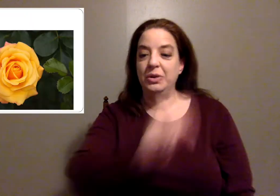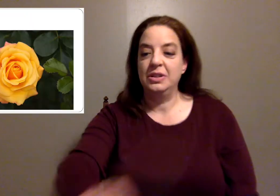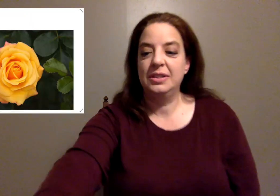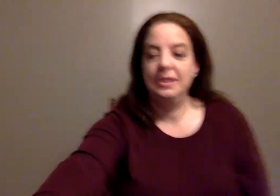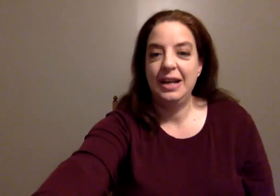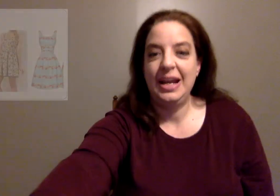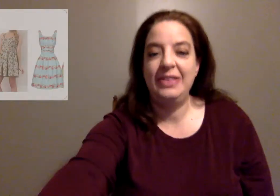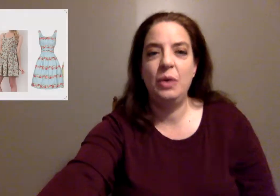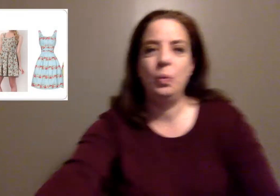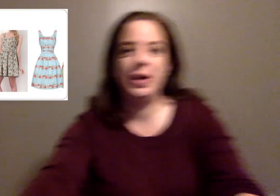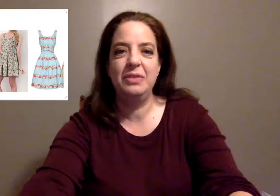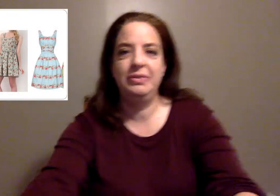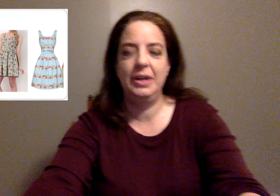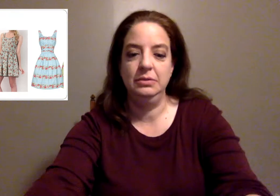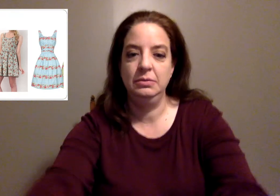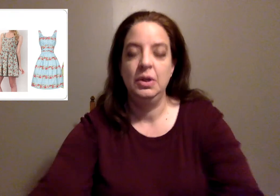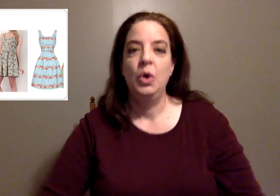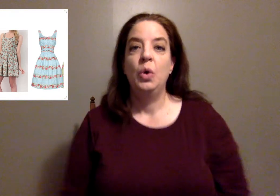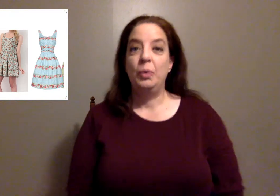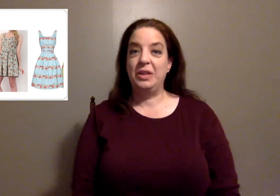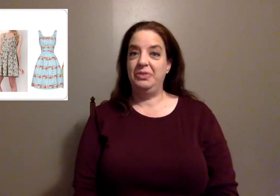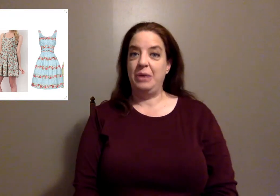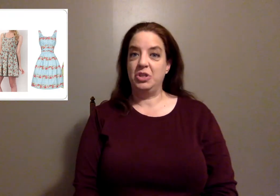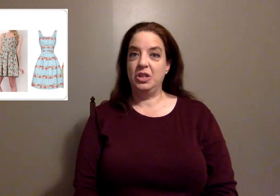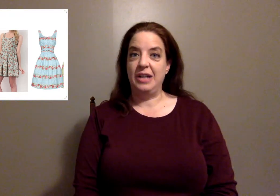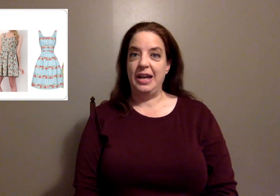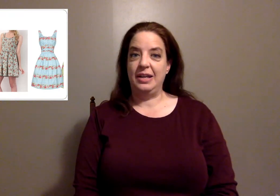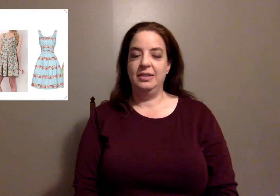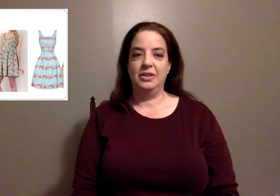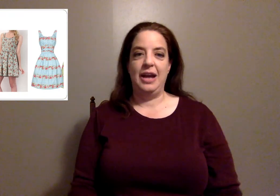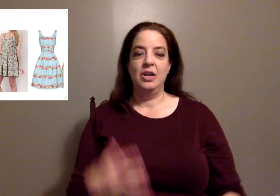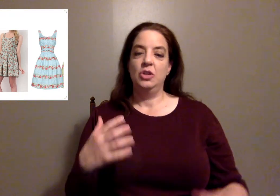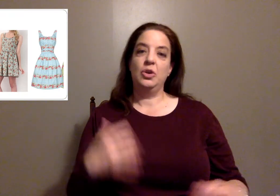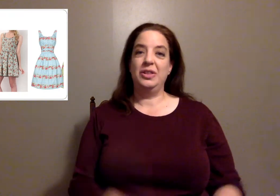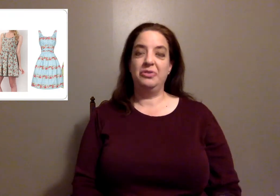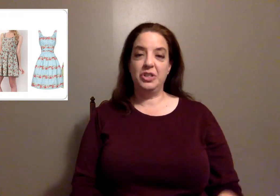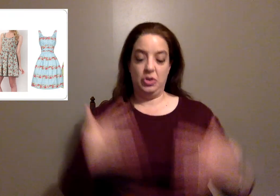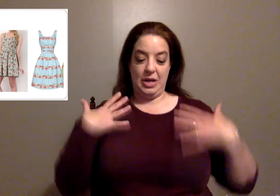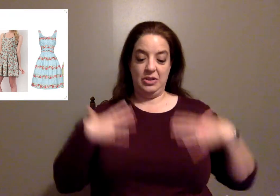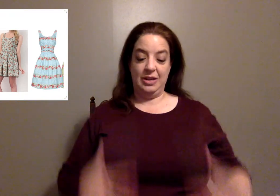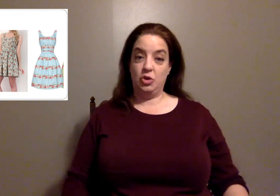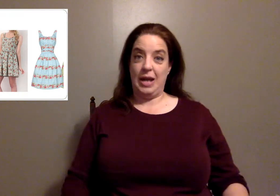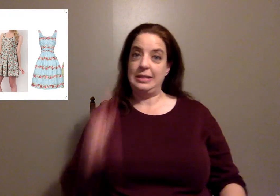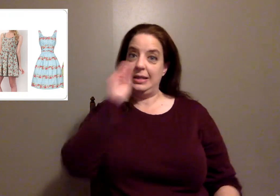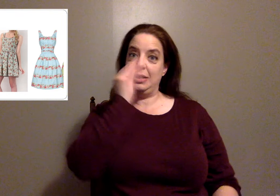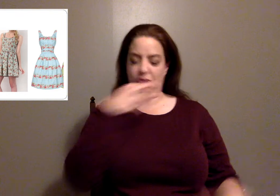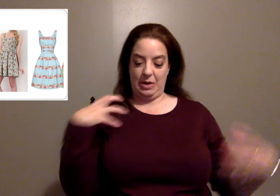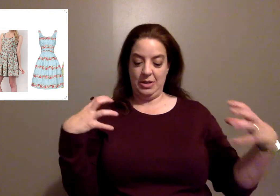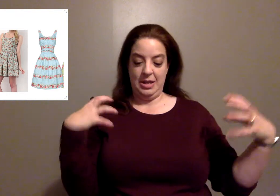Flowers. And then what do the flowers look like? Okay, so on the first dress, you got a dress, it has flowers,